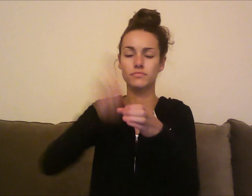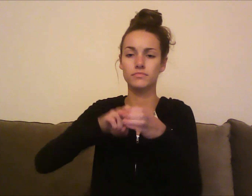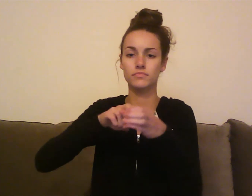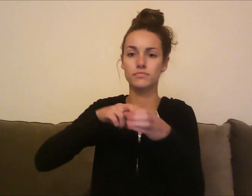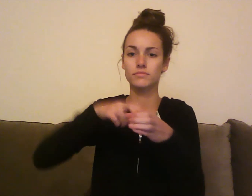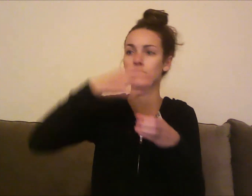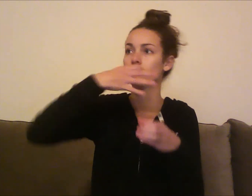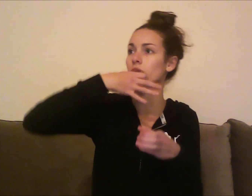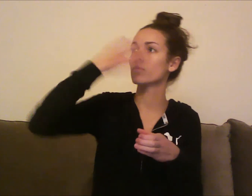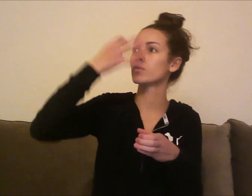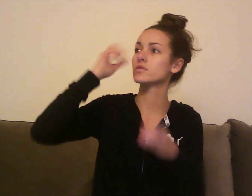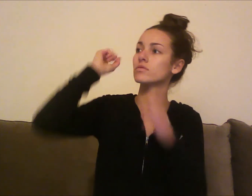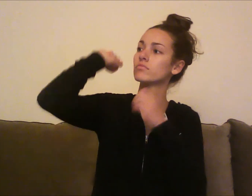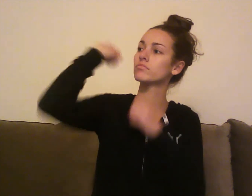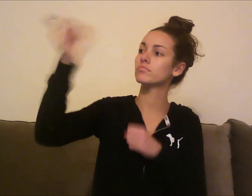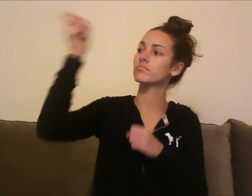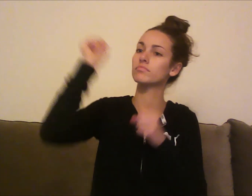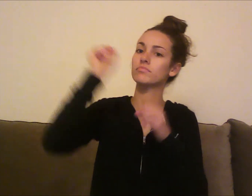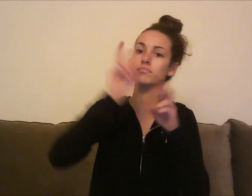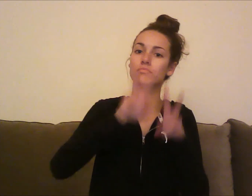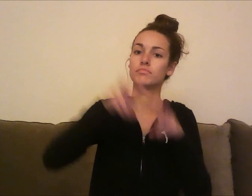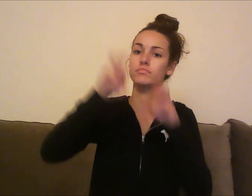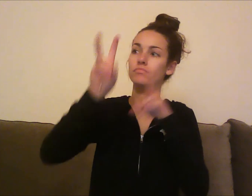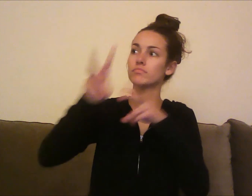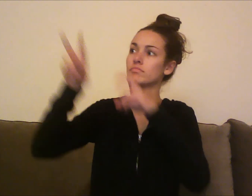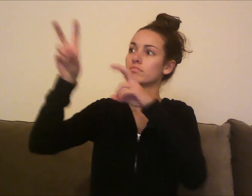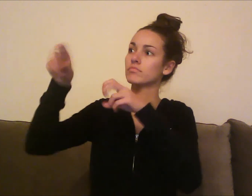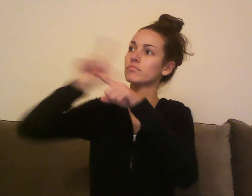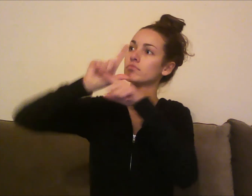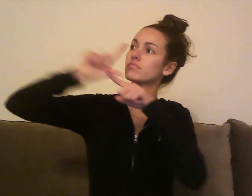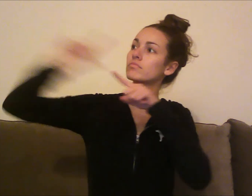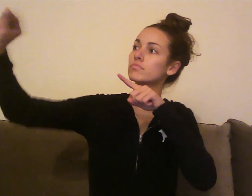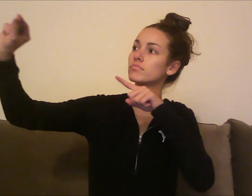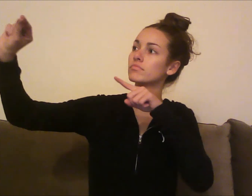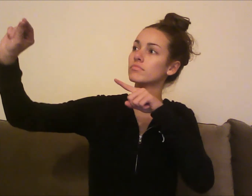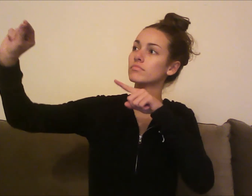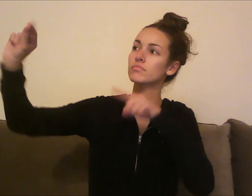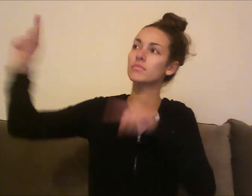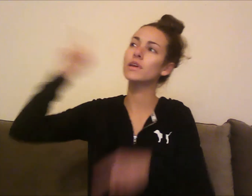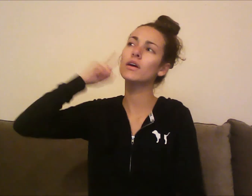his team he gave a whistle, and away they all flew like the down of a thistle. But I heard him